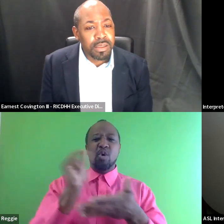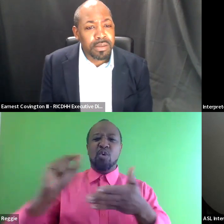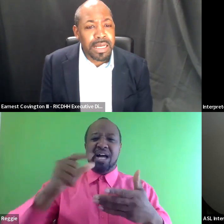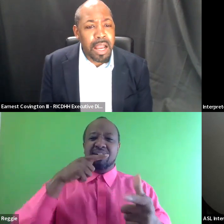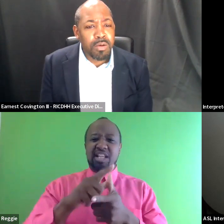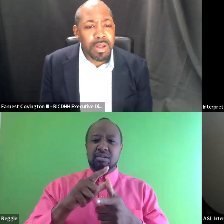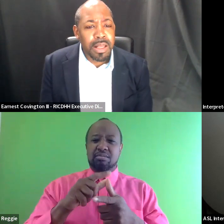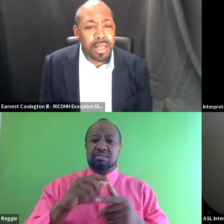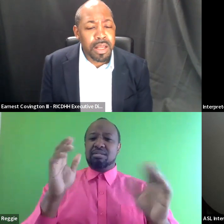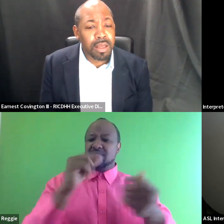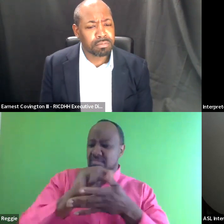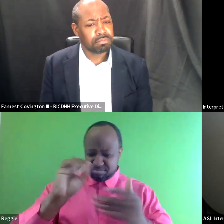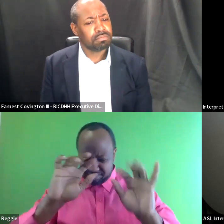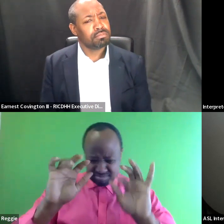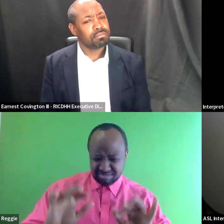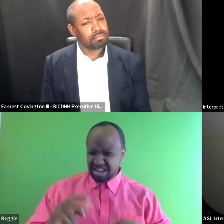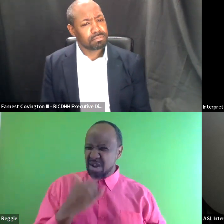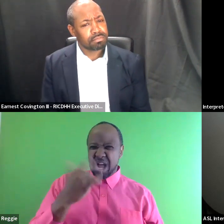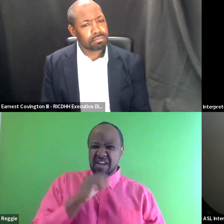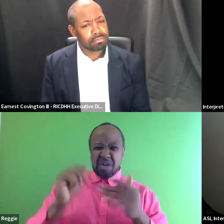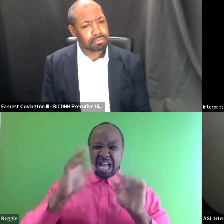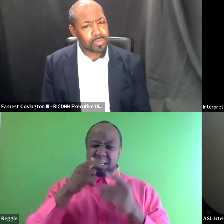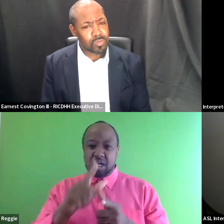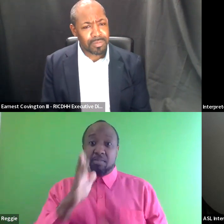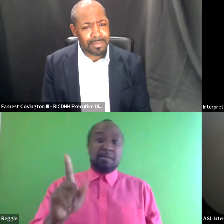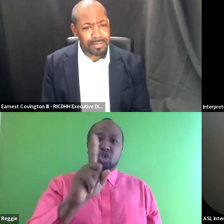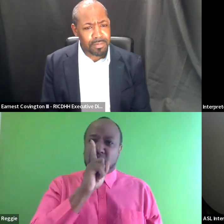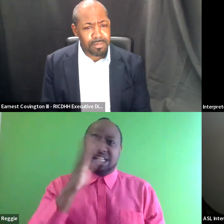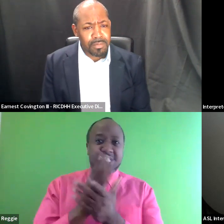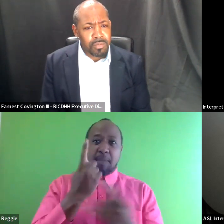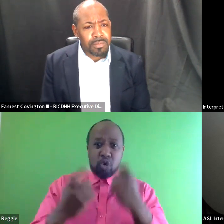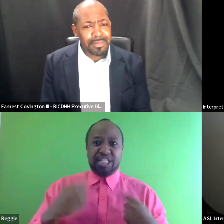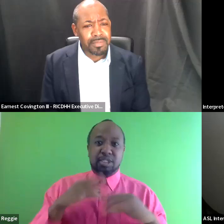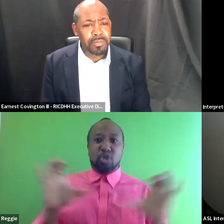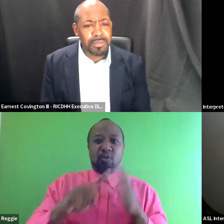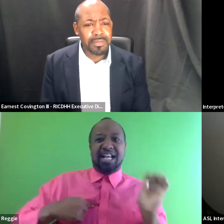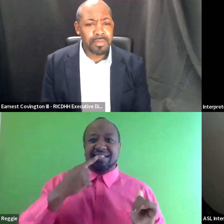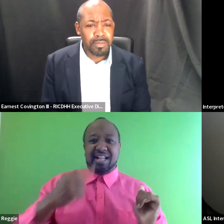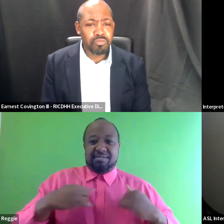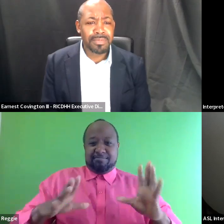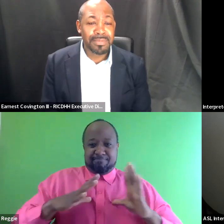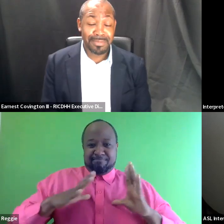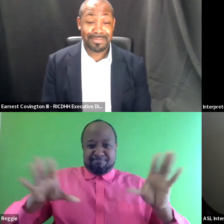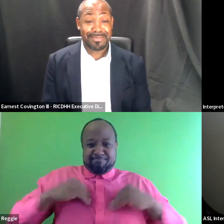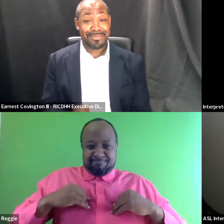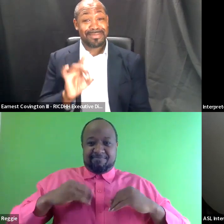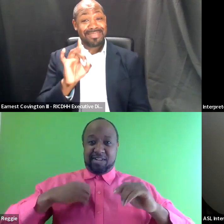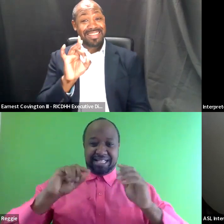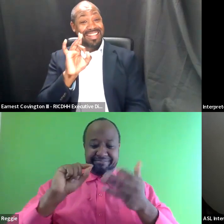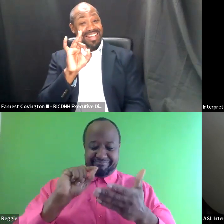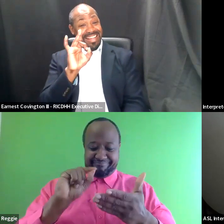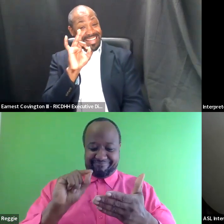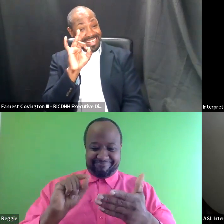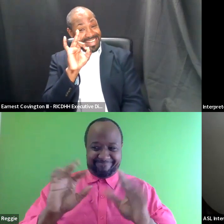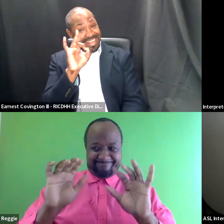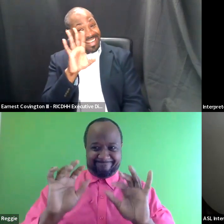that. She asked me to write a letter, which I did. I didn't even know what it was for, really, but she said, stop asking all these questions, just